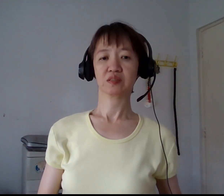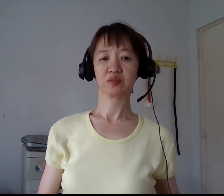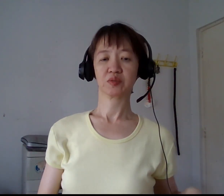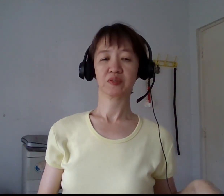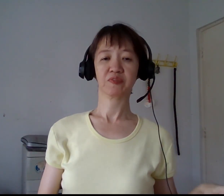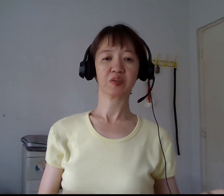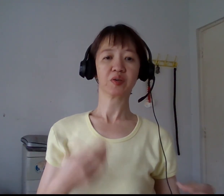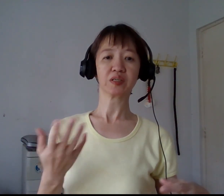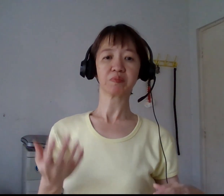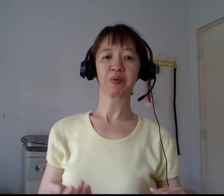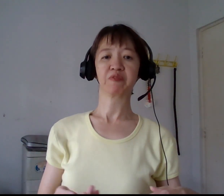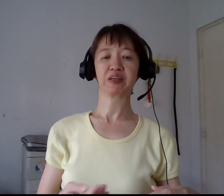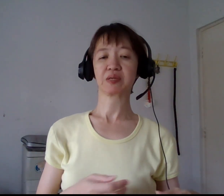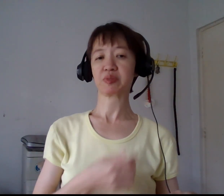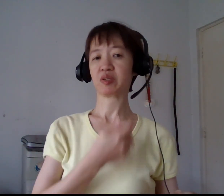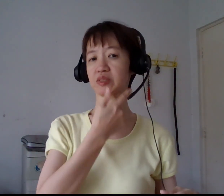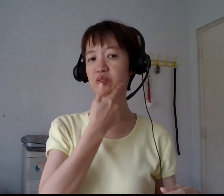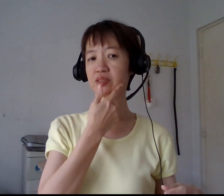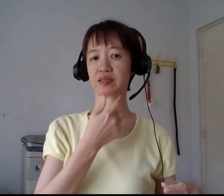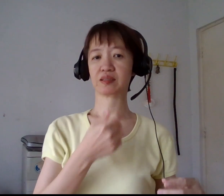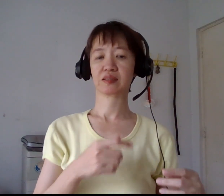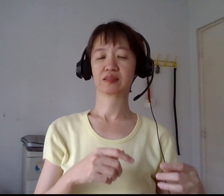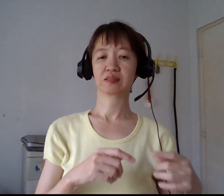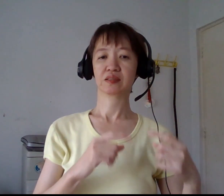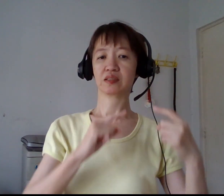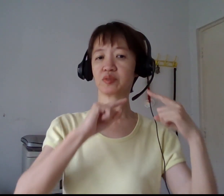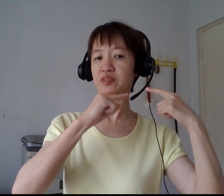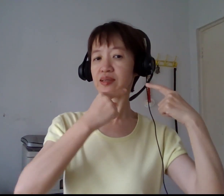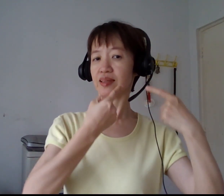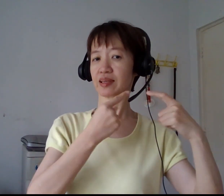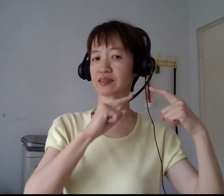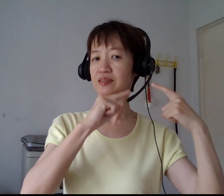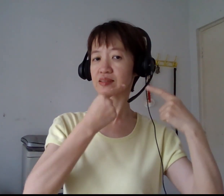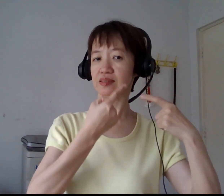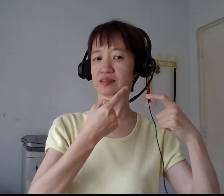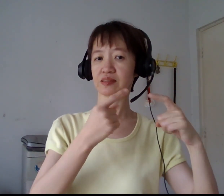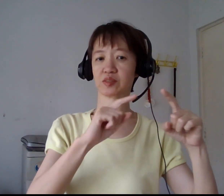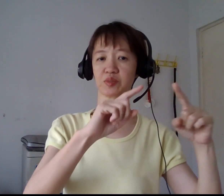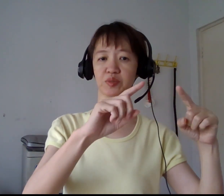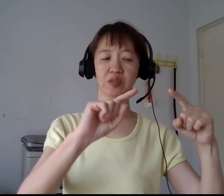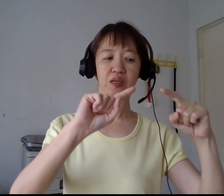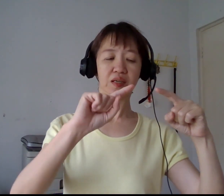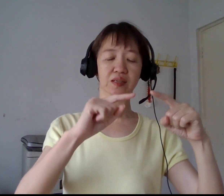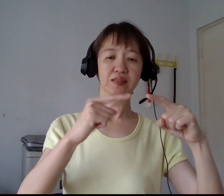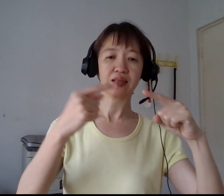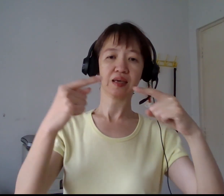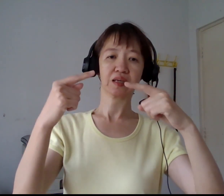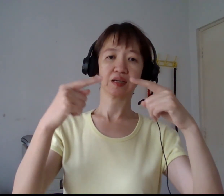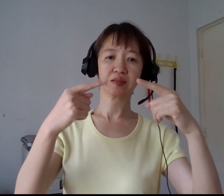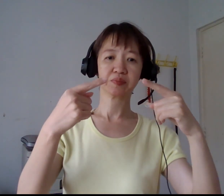So if you're in pain, for example, you have a toothache, you would sign like this. So it's like